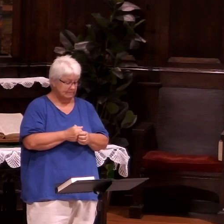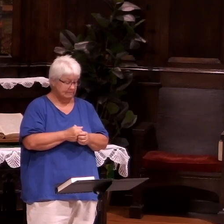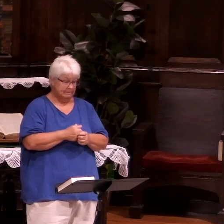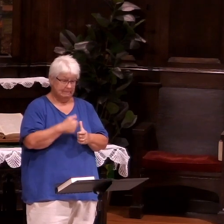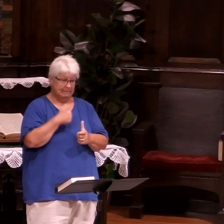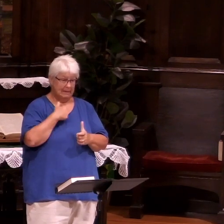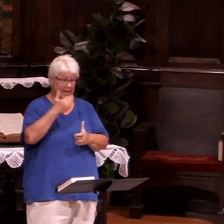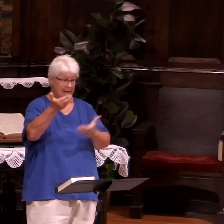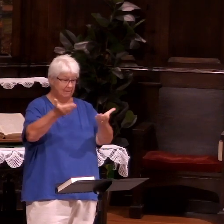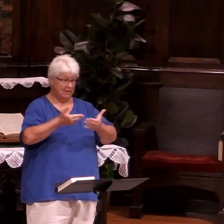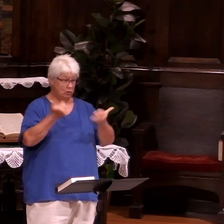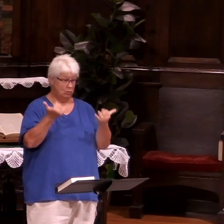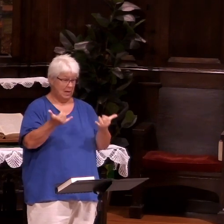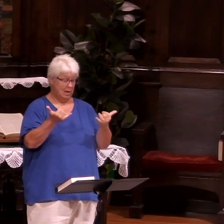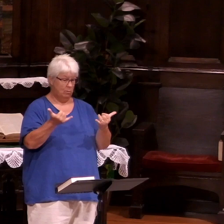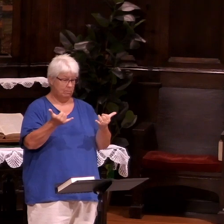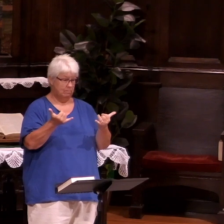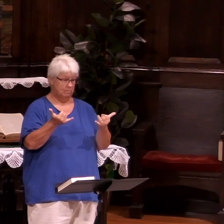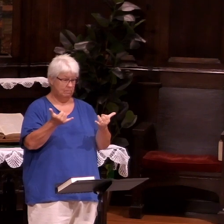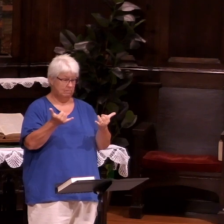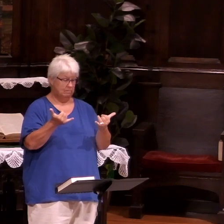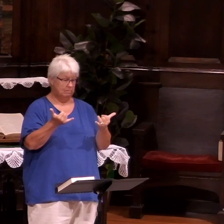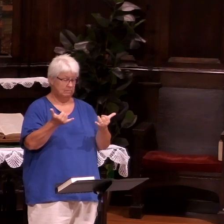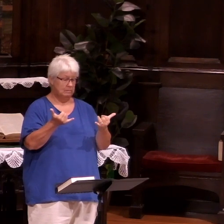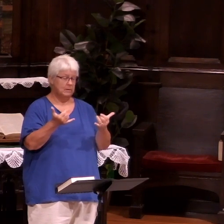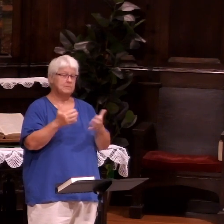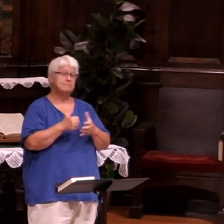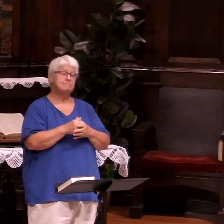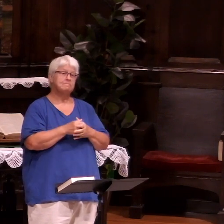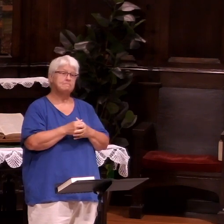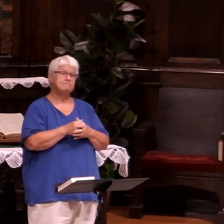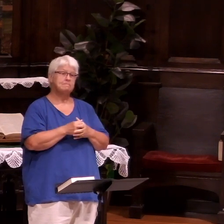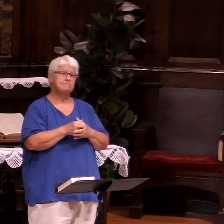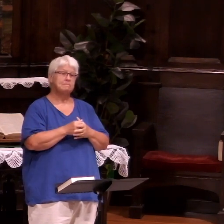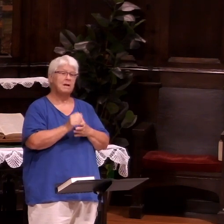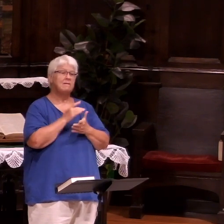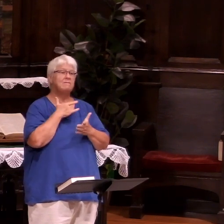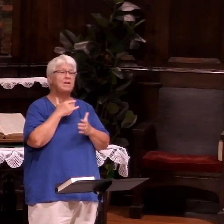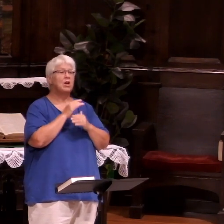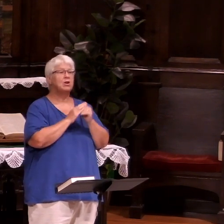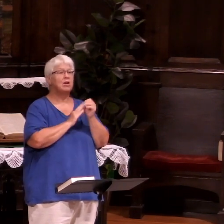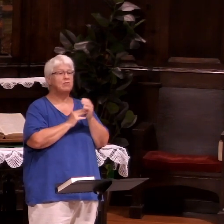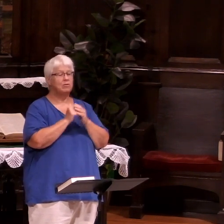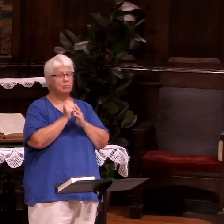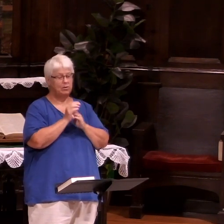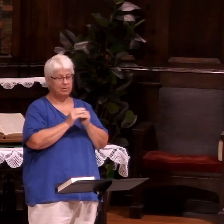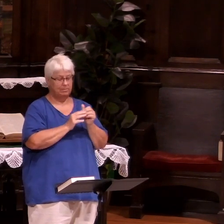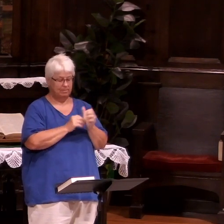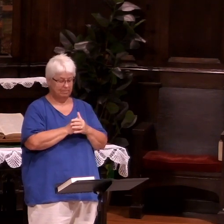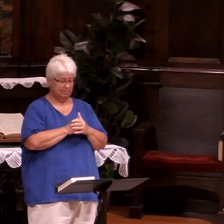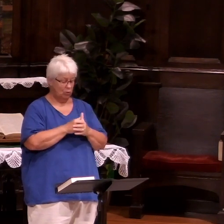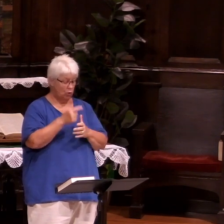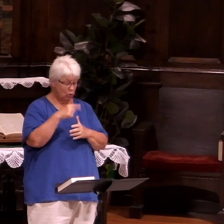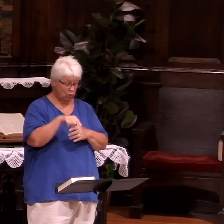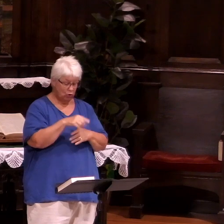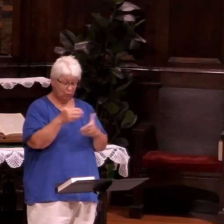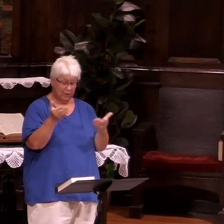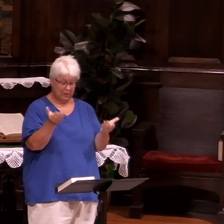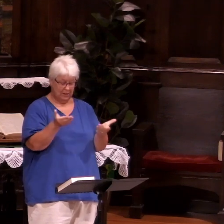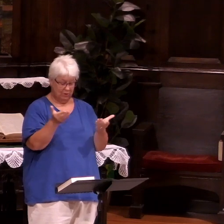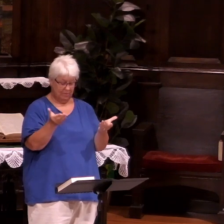I invite you now to just get comfortable. You are